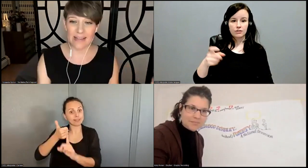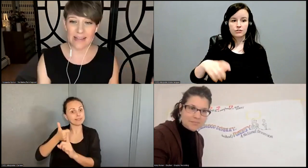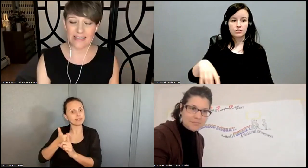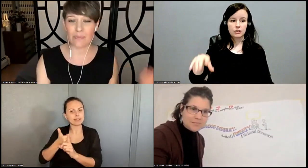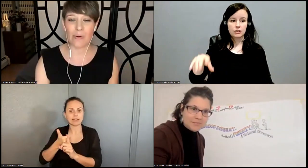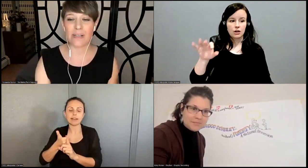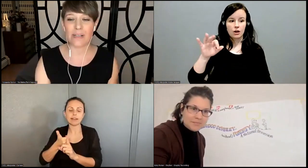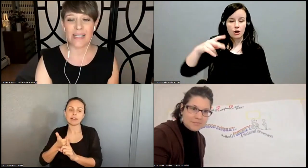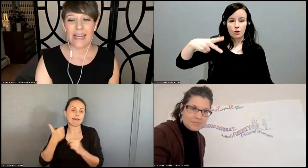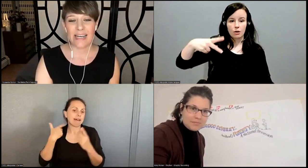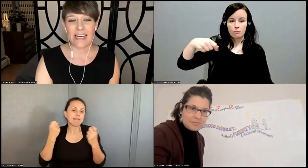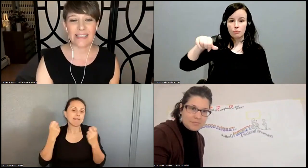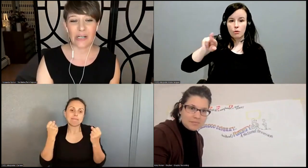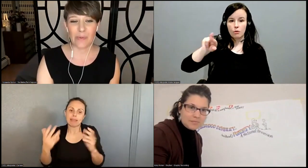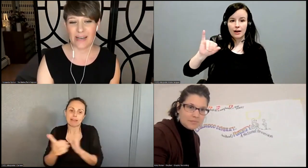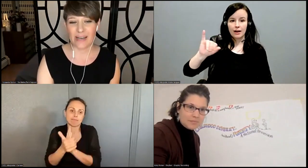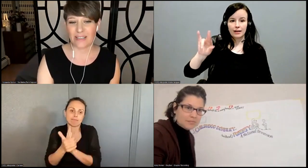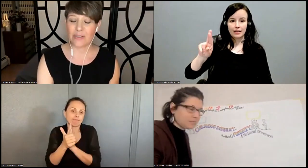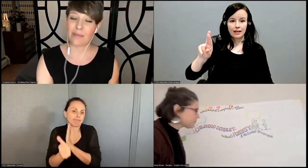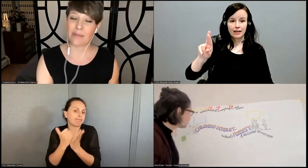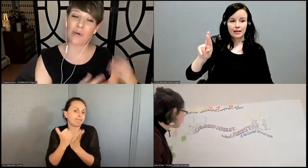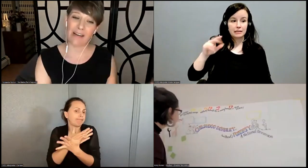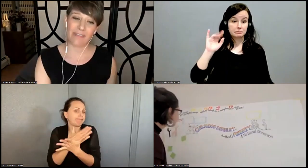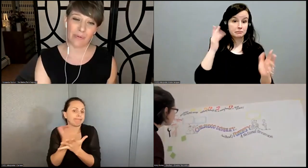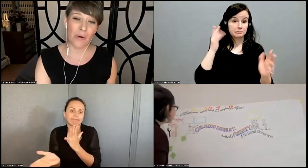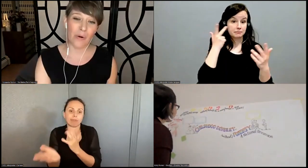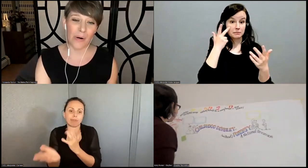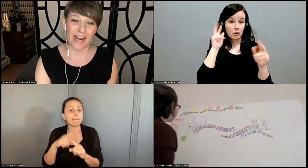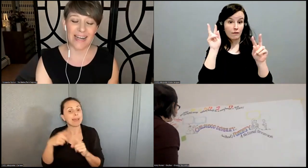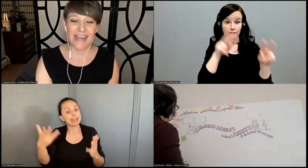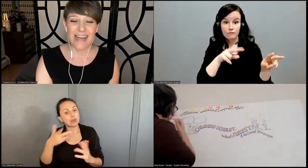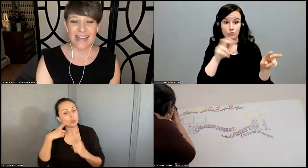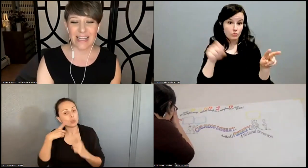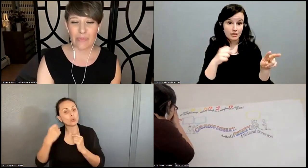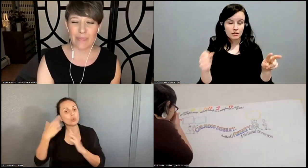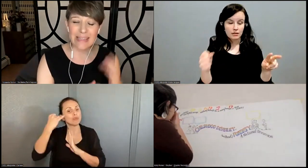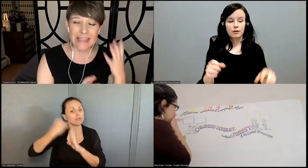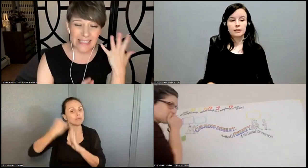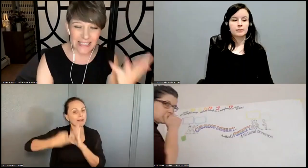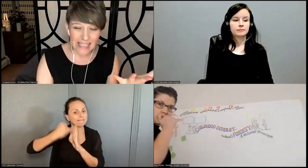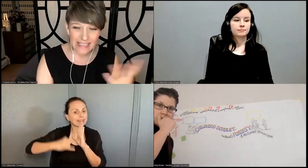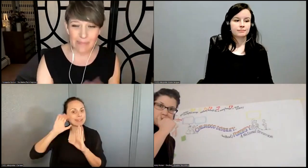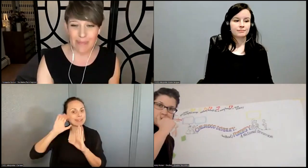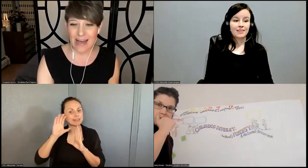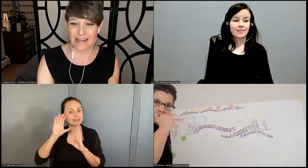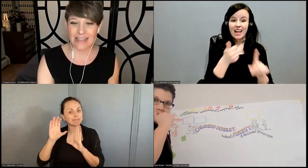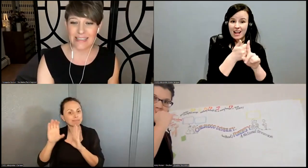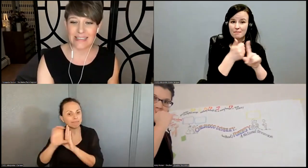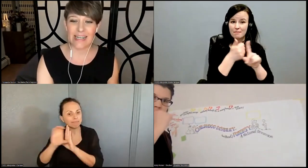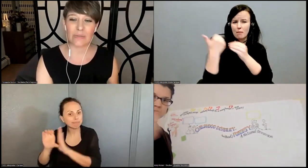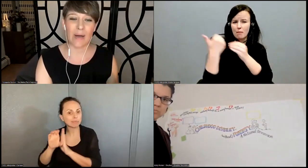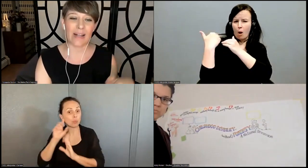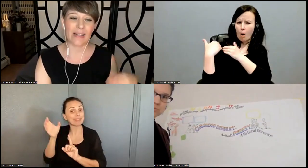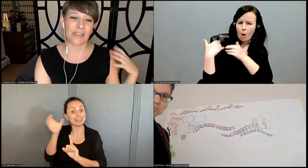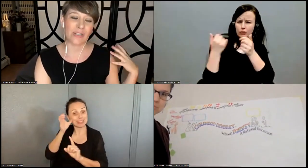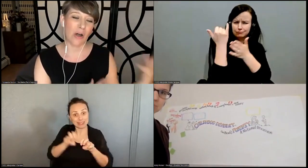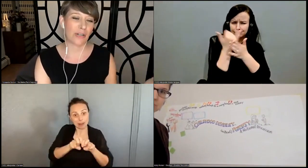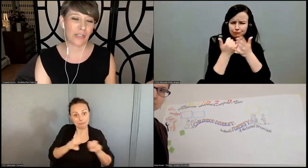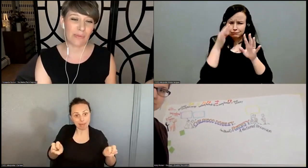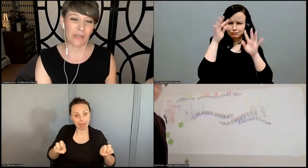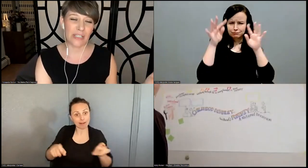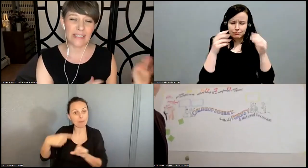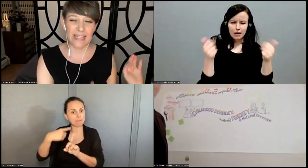many talents and roles, is here with us to do some graphic recording. Kelly will be listening to the panelists as well as